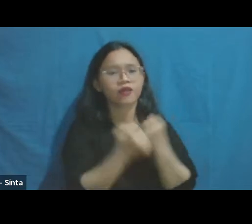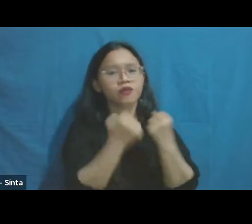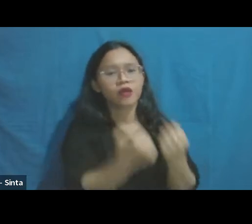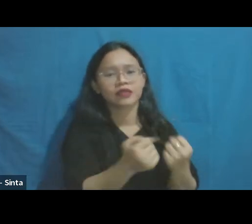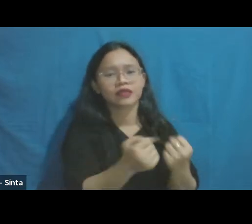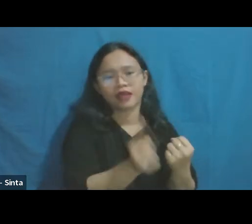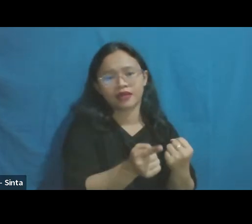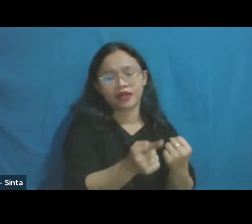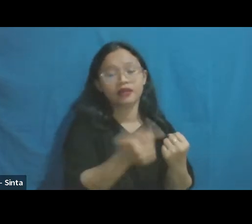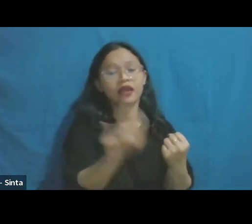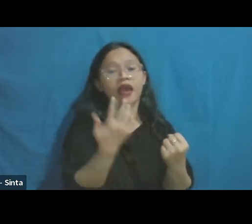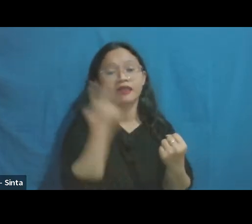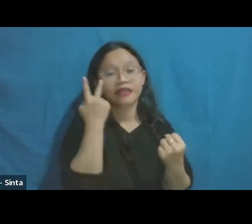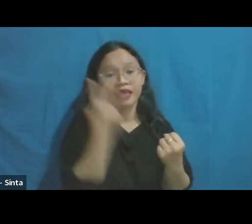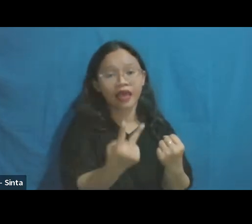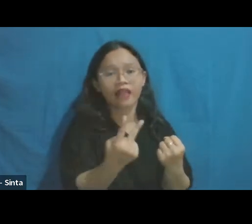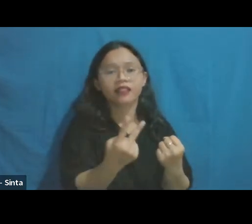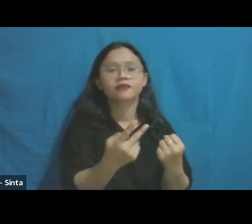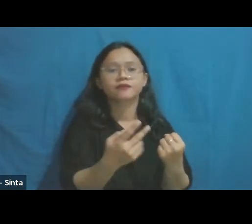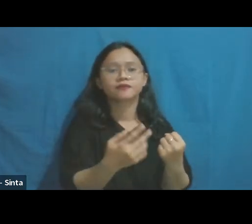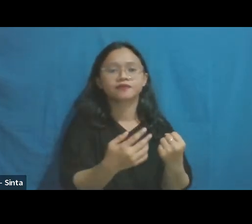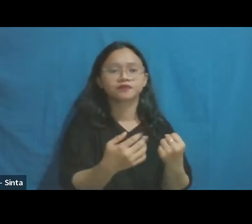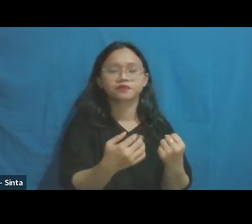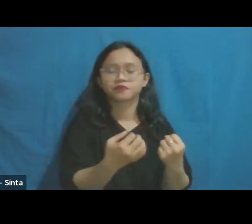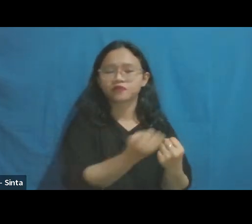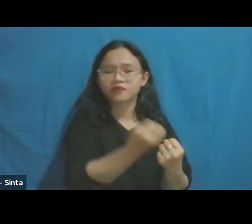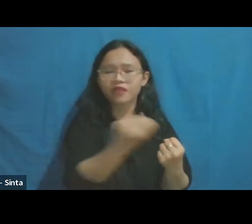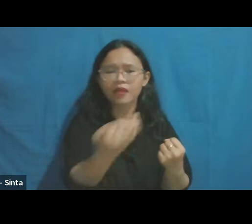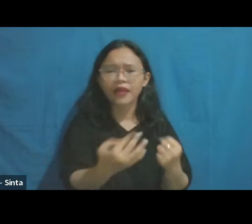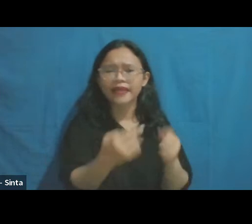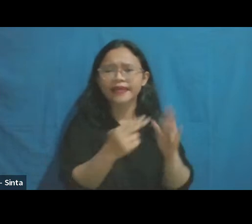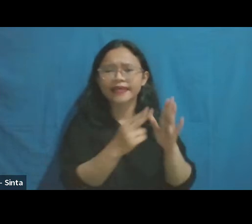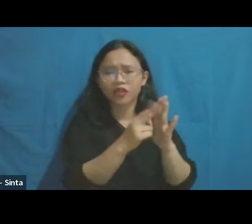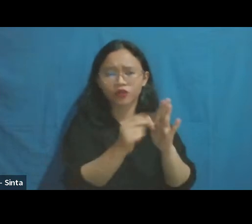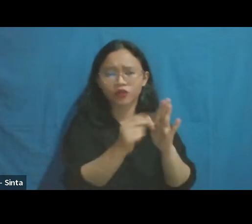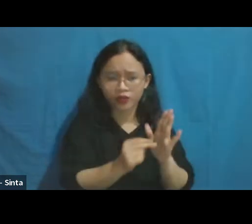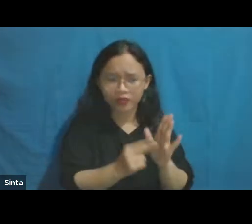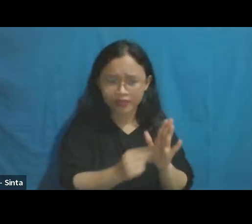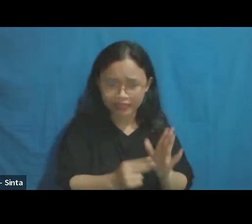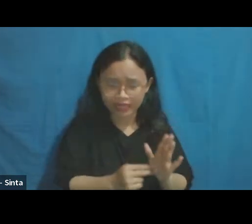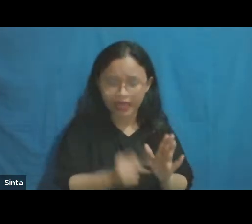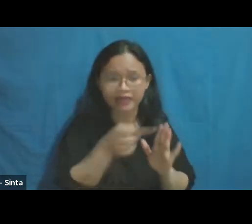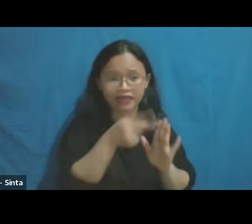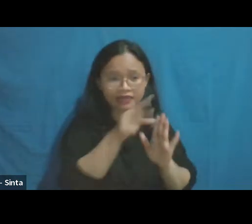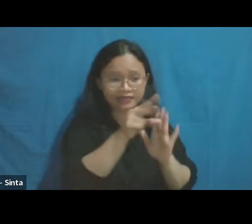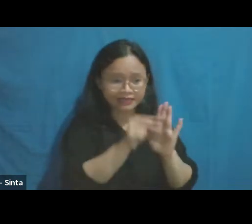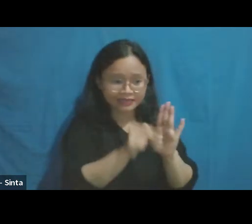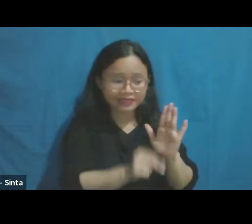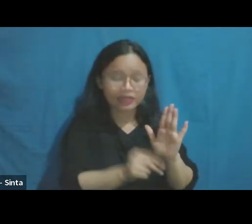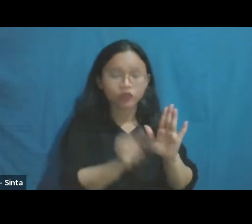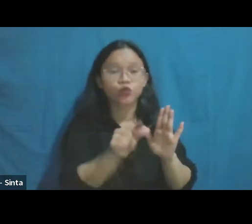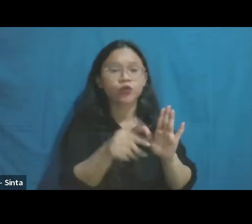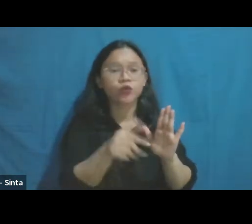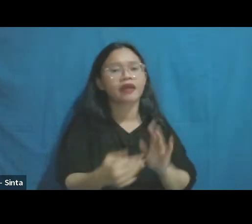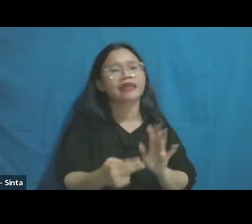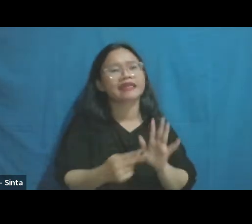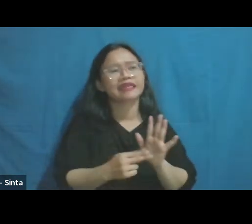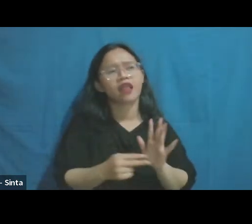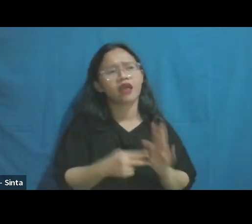that all indicators that become the sign of nationalism is on the